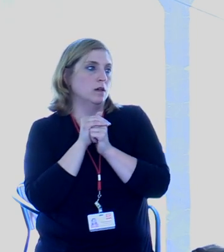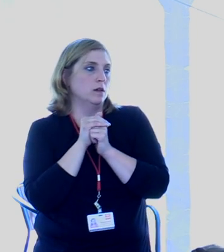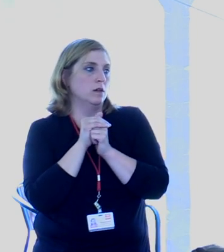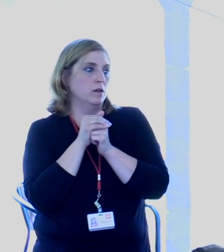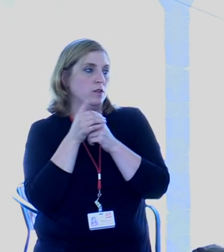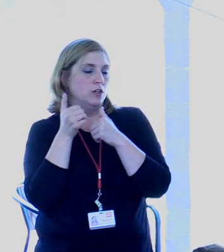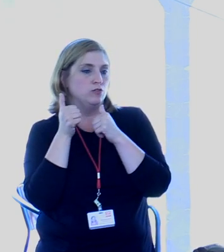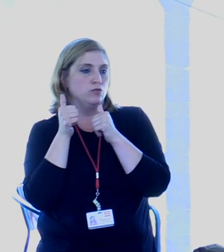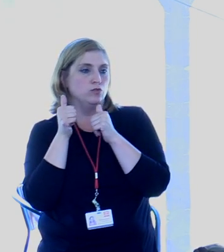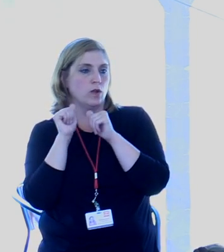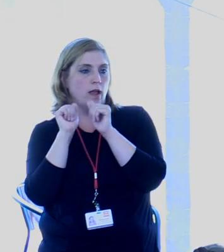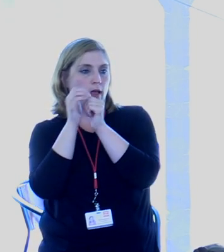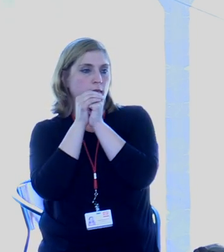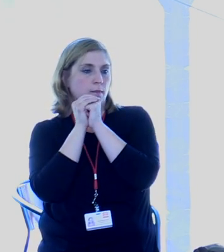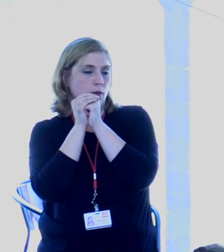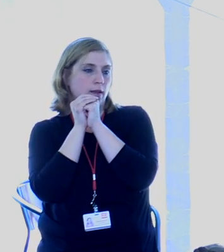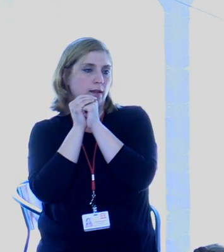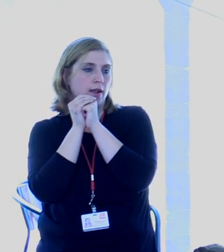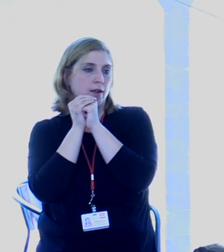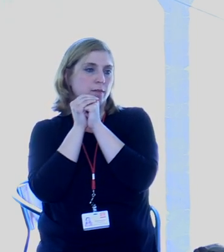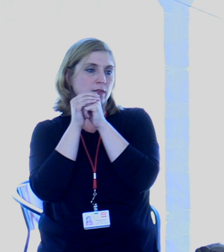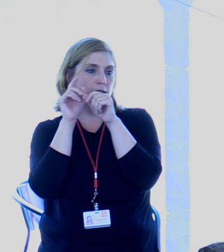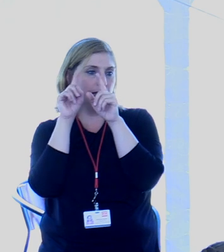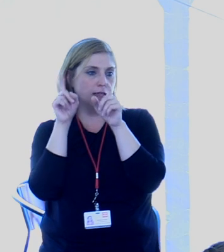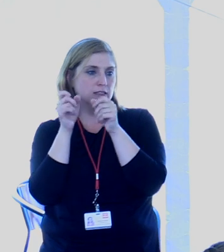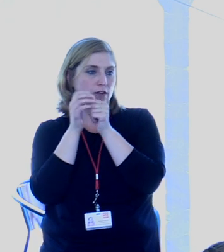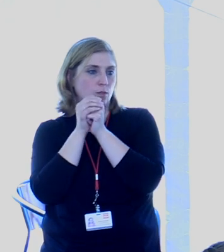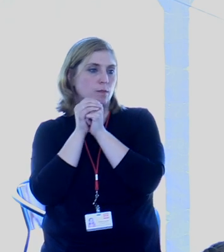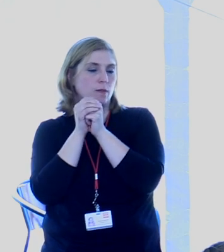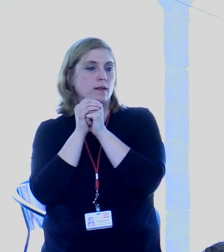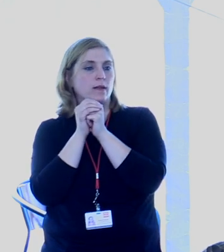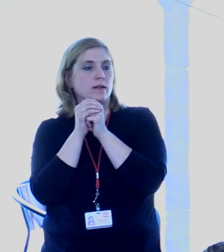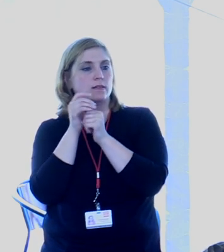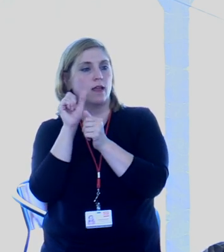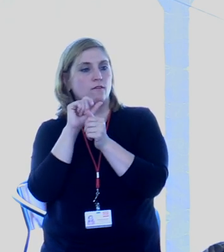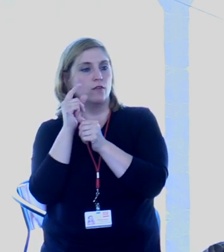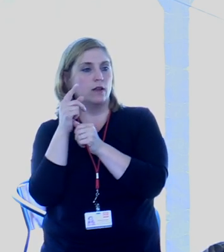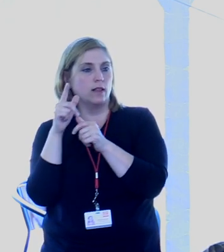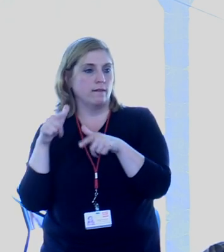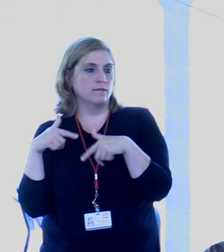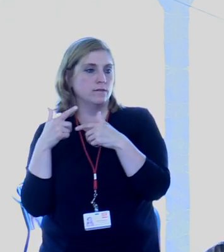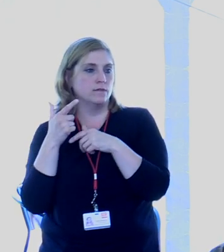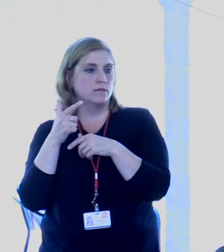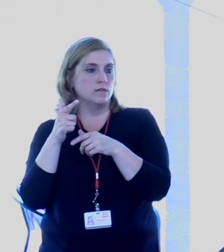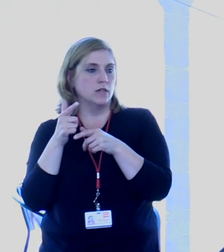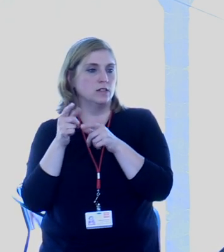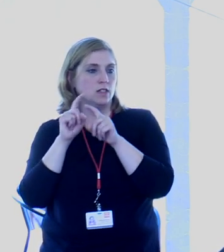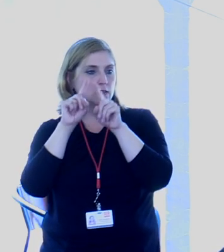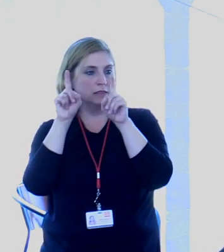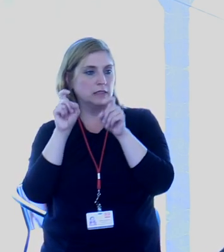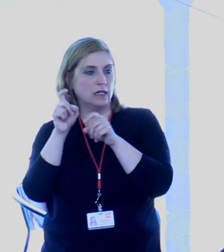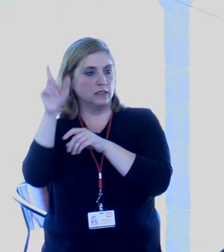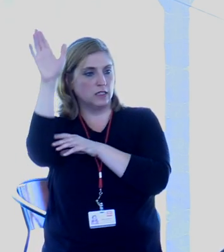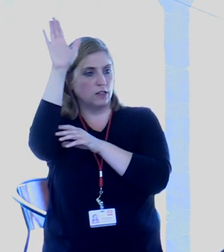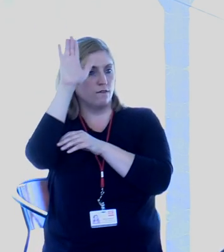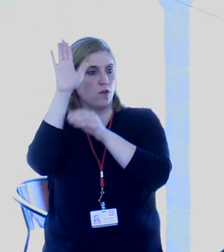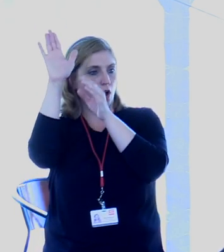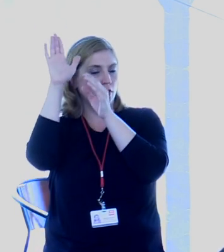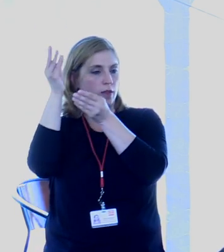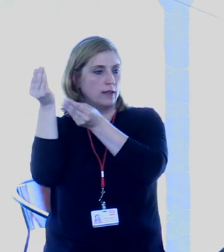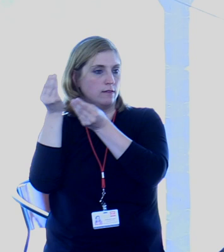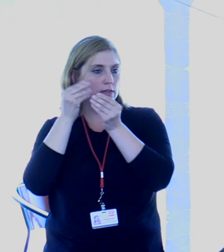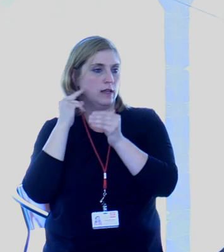the trial of prayer is a part of the trial of every Christian life, but it's a trial that the Father gives us, equipping us